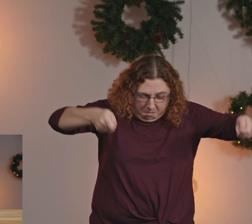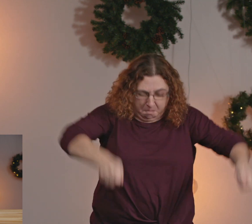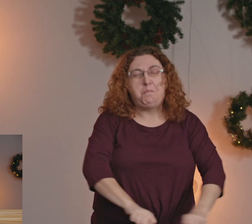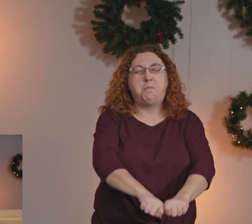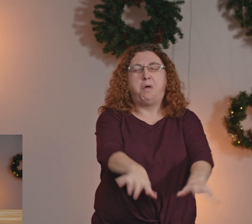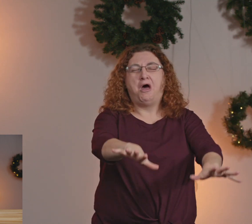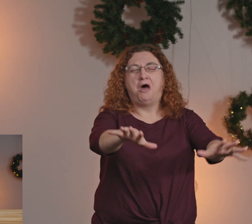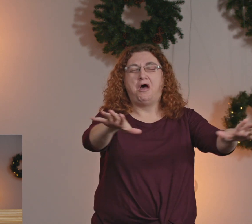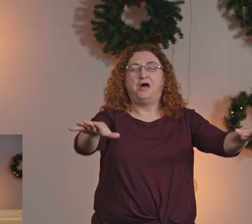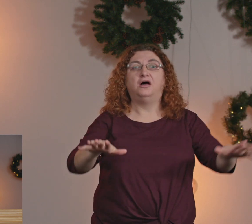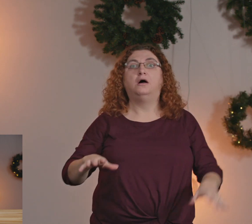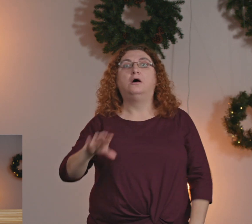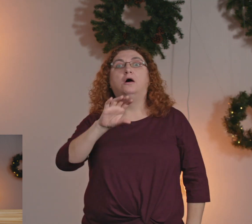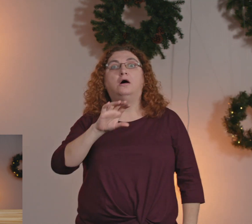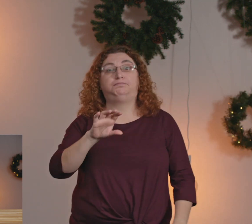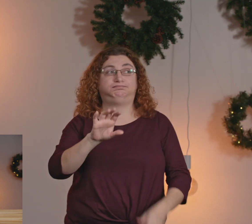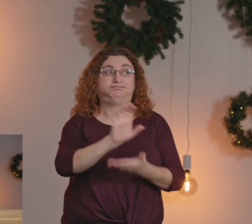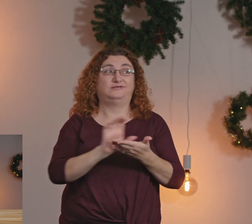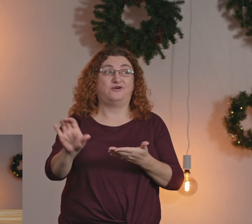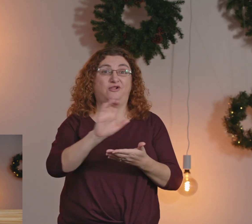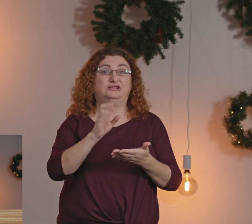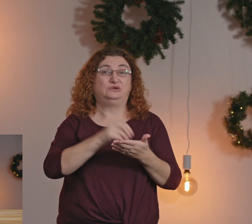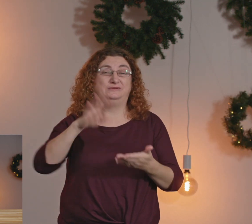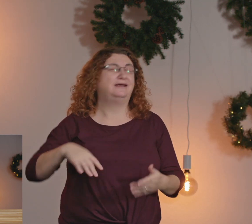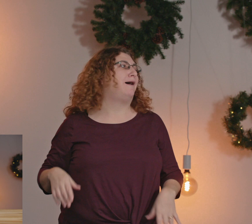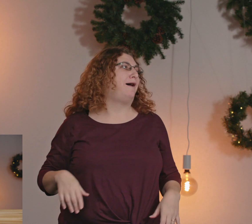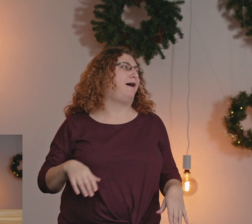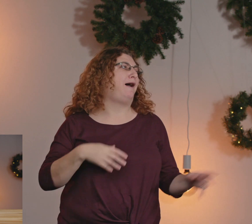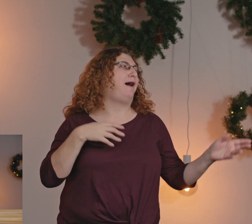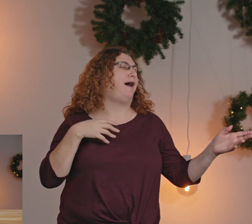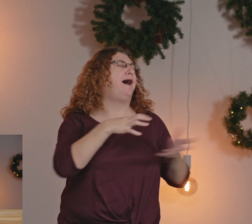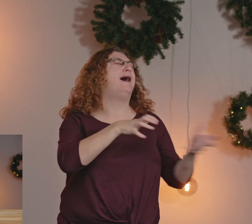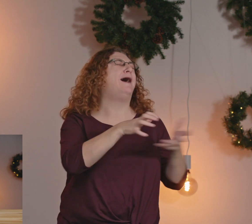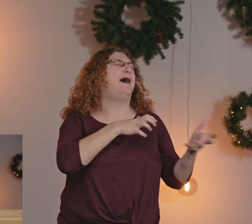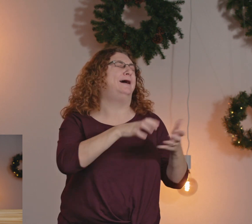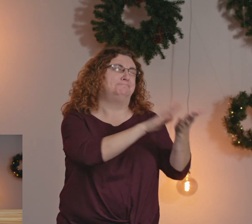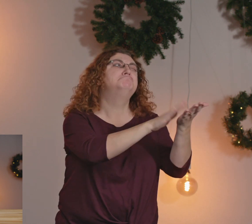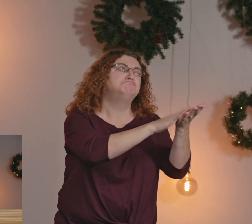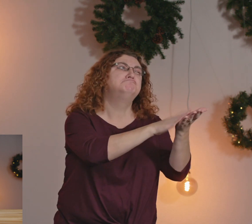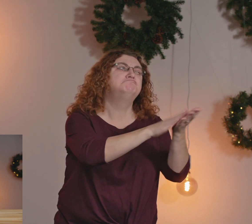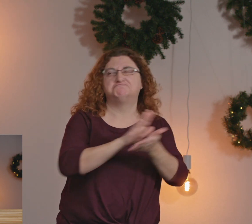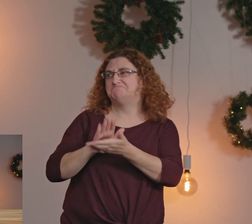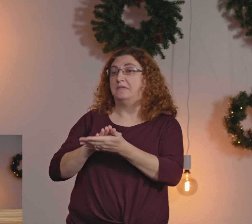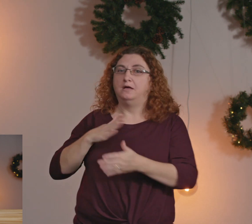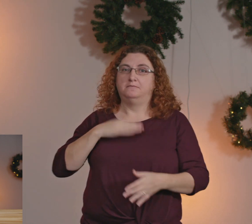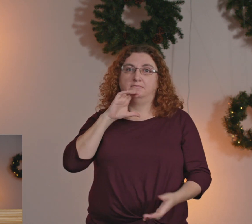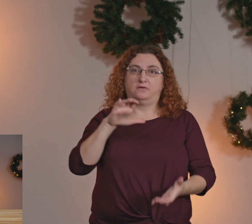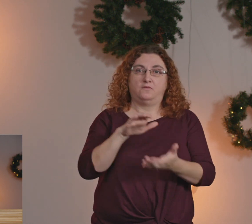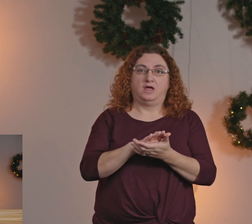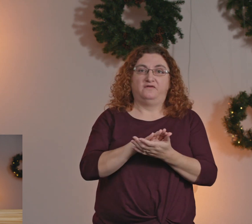you're dealing with college students. Everyone turns their head and they do the old, yay, start clapping. And my wife is a bit of an introvert. And